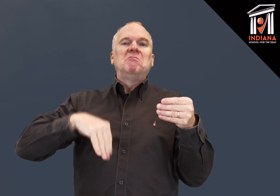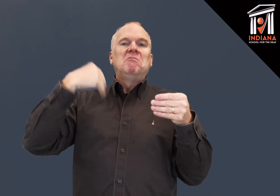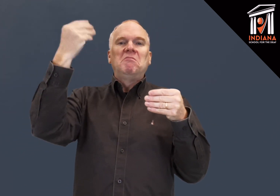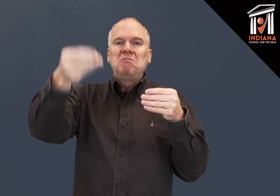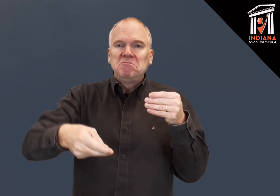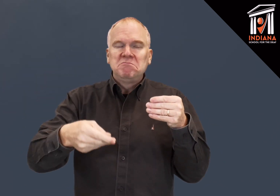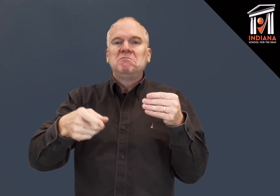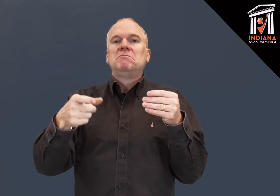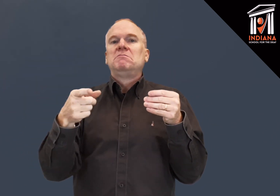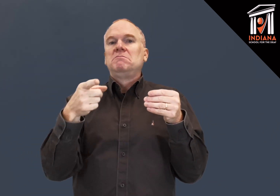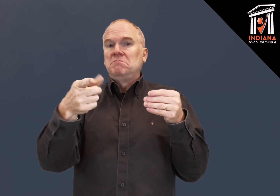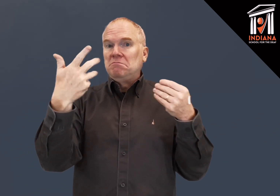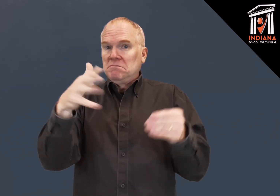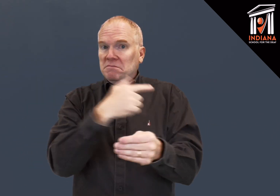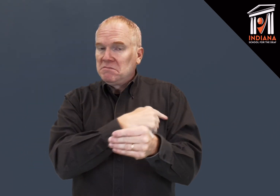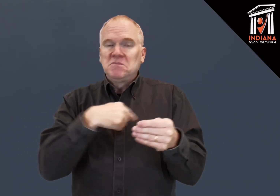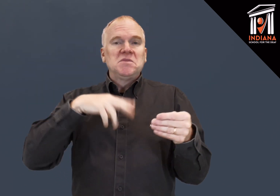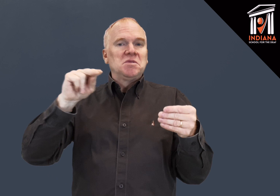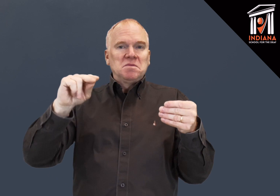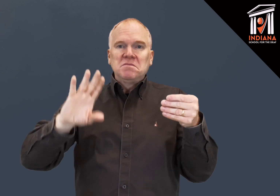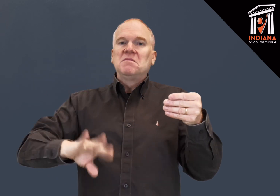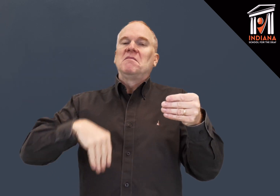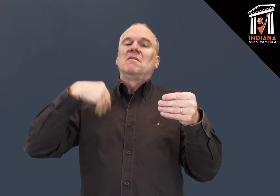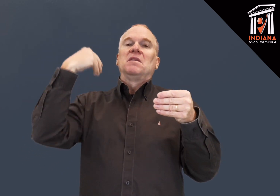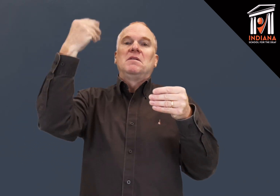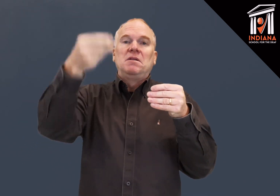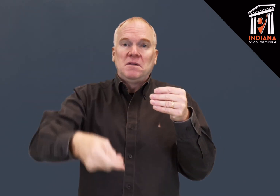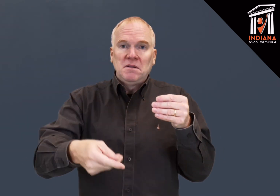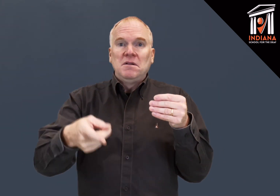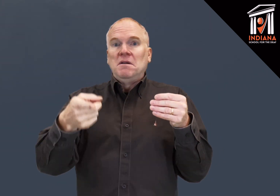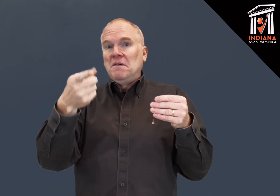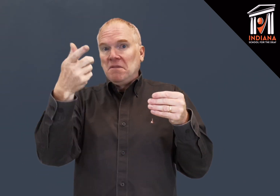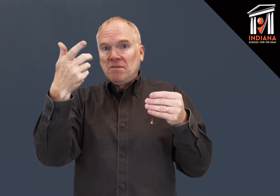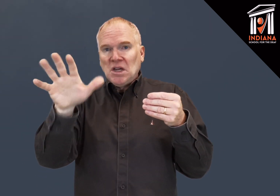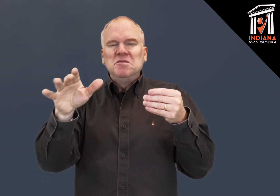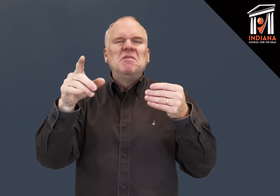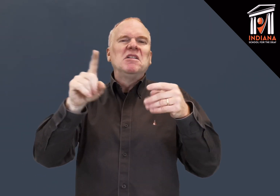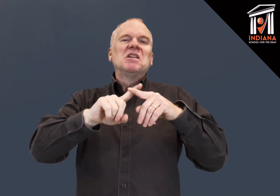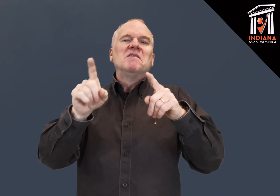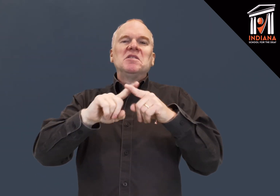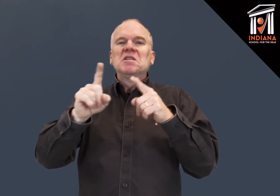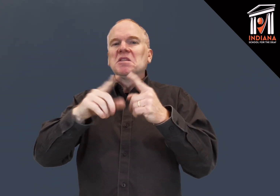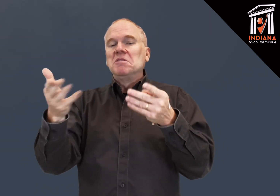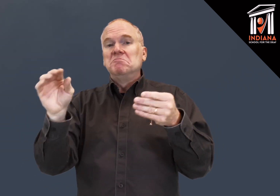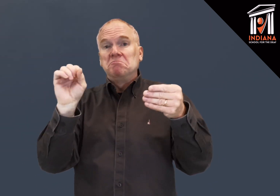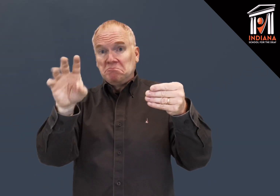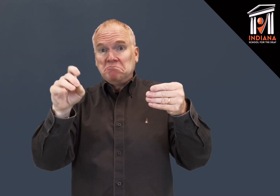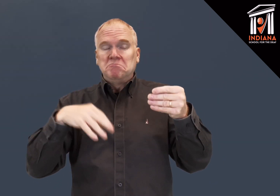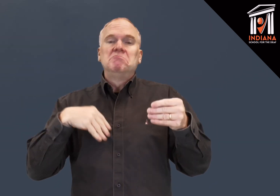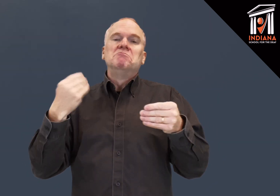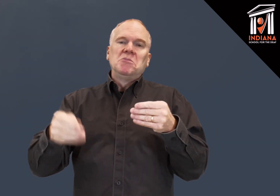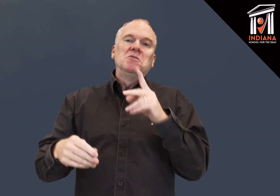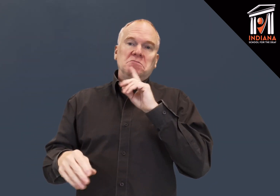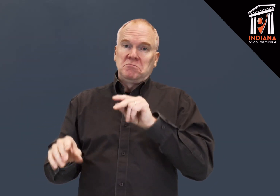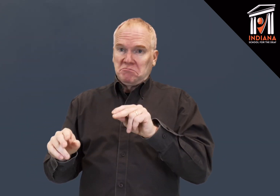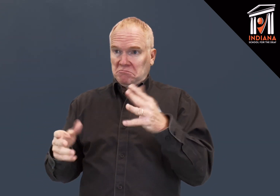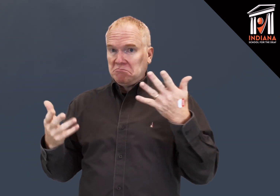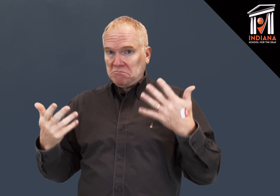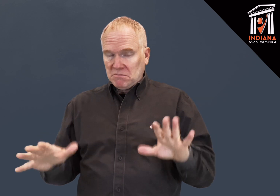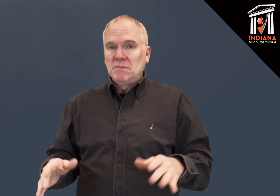individuals who may be late deafened or may have vision issues. So ask questions like, have you been vaccinated? Are